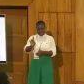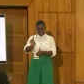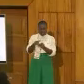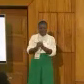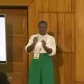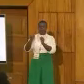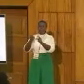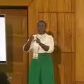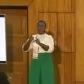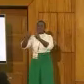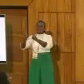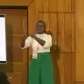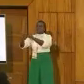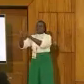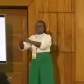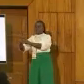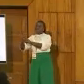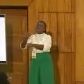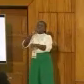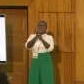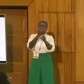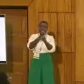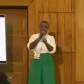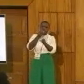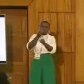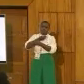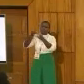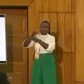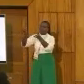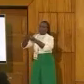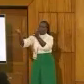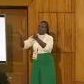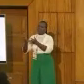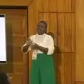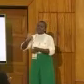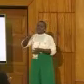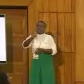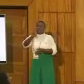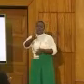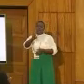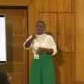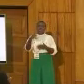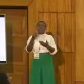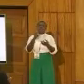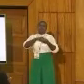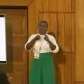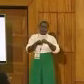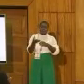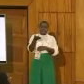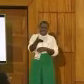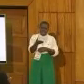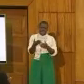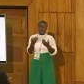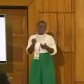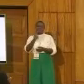tested during peer educators or KOL outreaches. There were 61 reactive cases and 23 were escorted, and 21